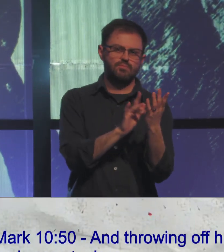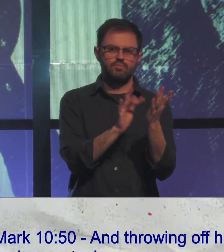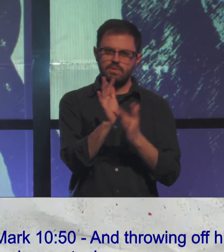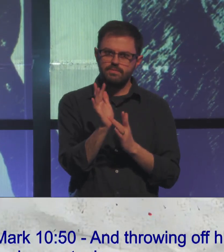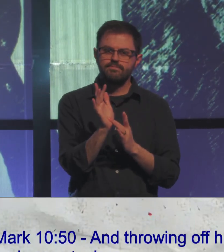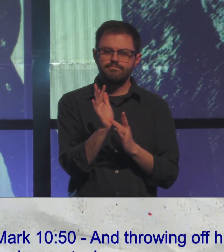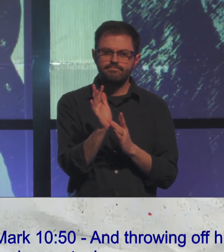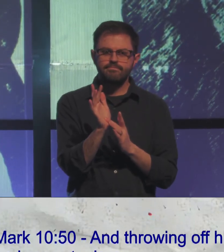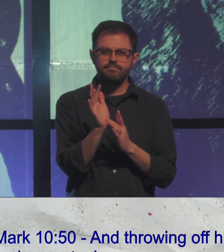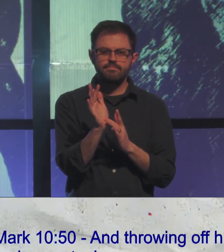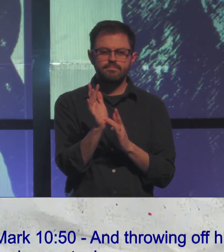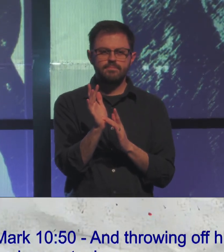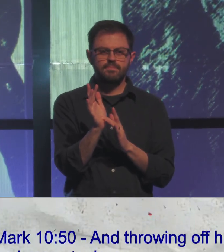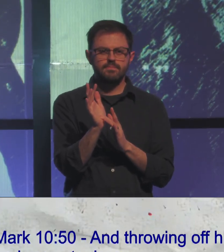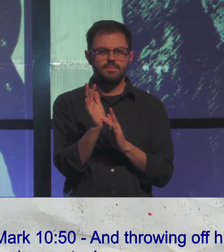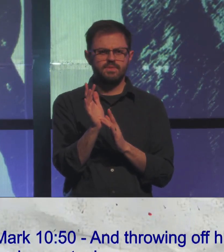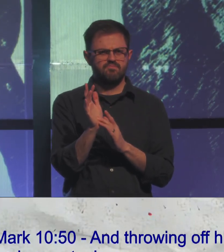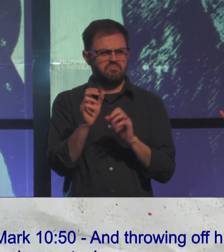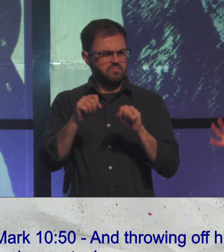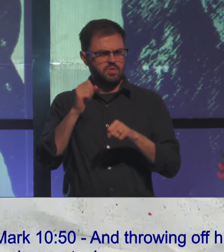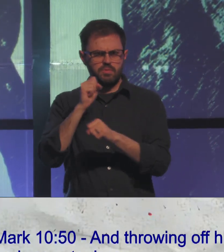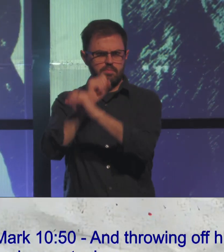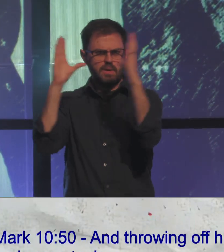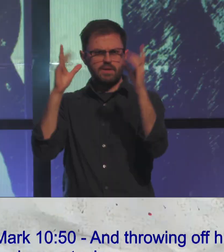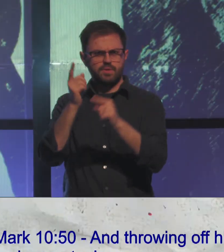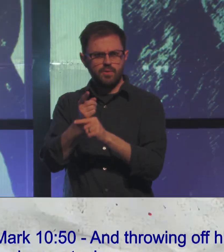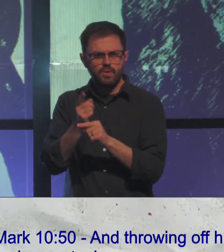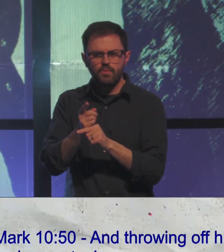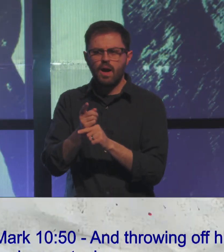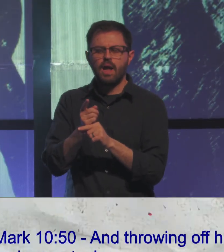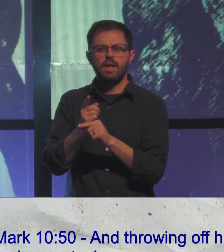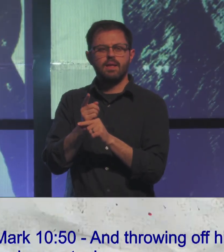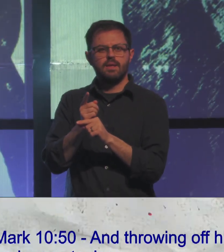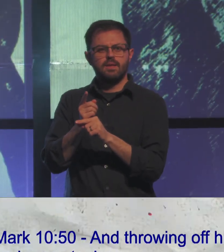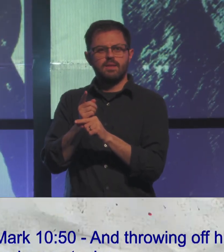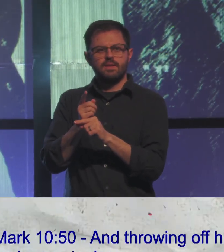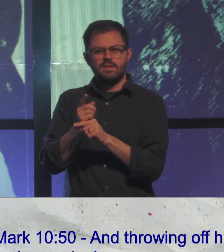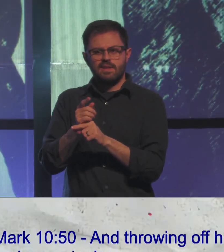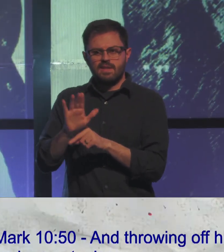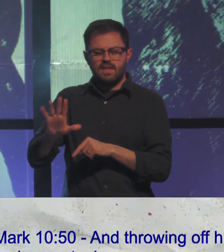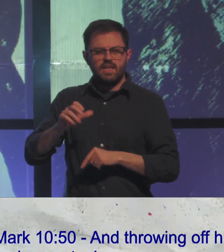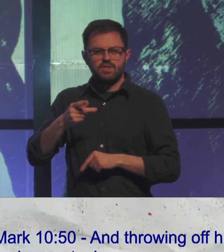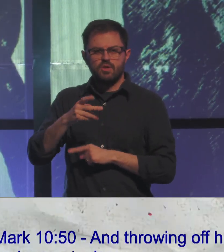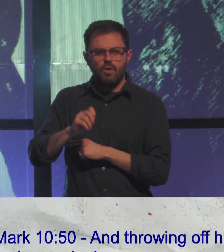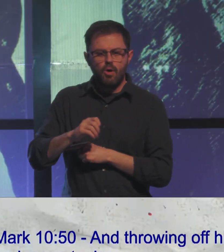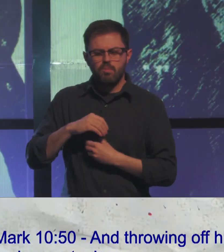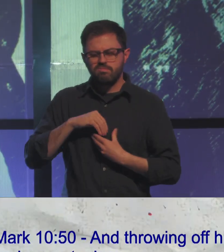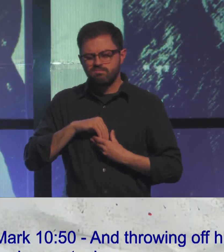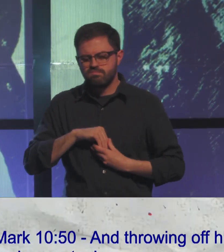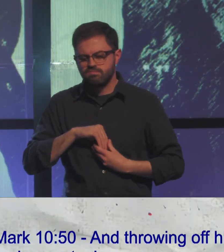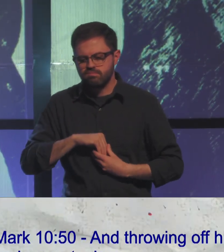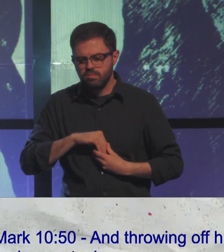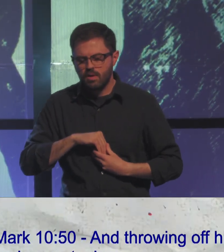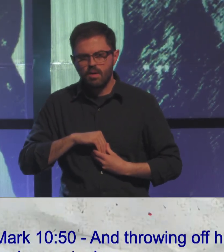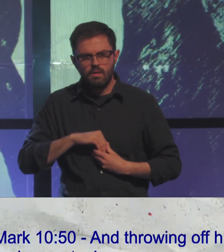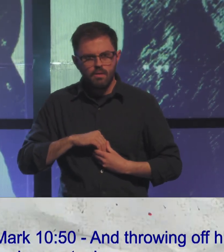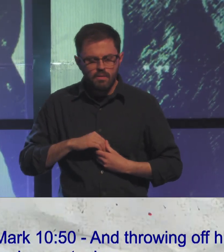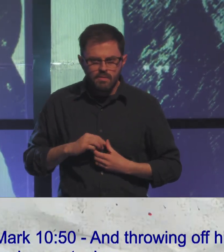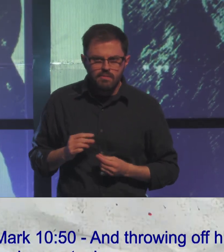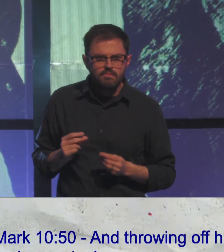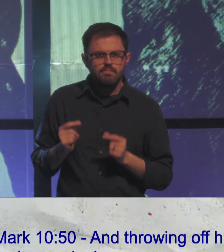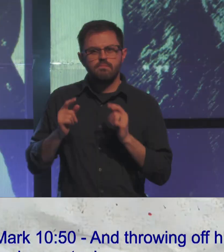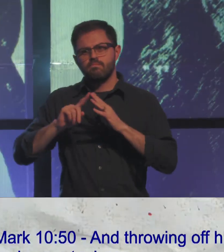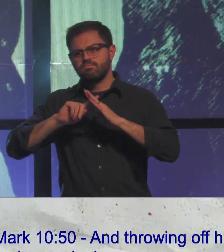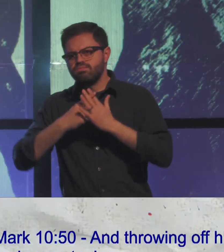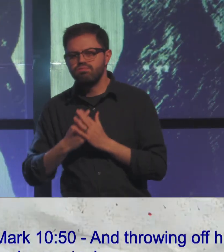Jesus. Just visually can just picture how this hope that was in him then became a hope of actual movement. He sprang